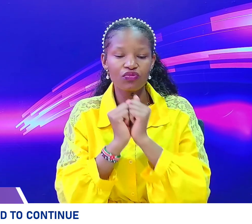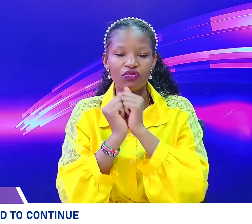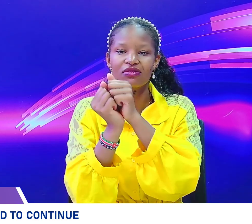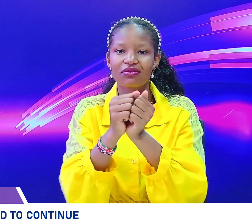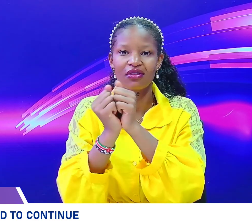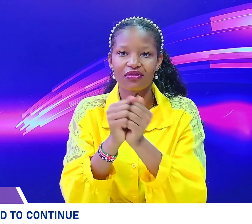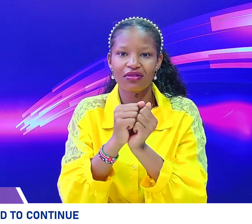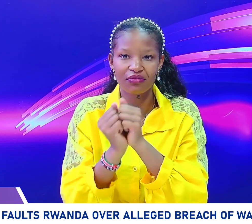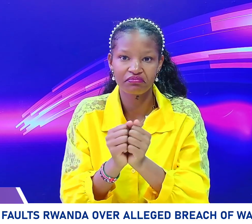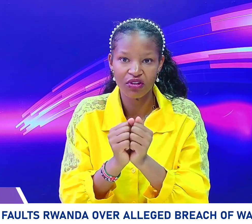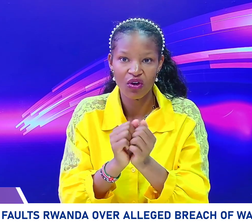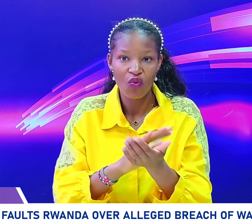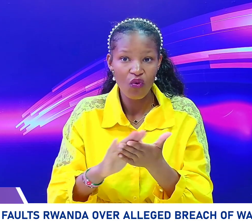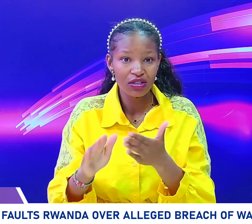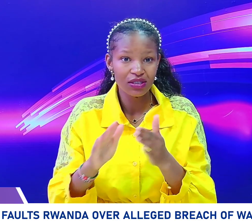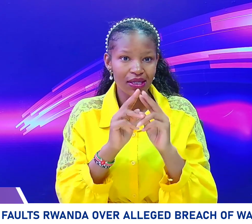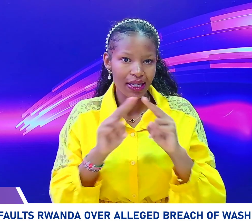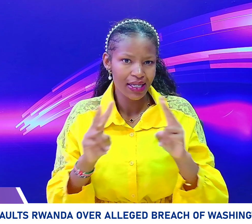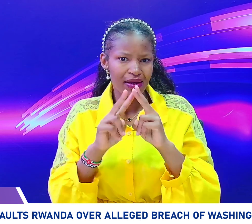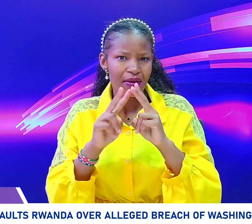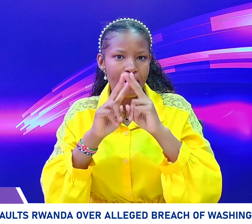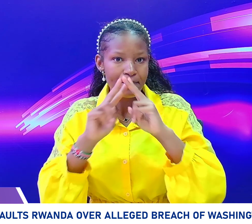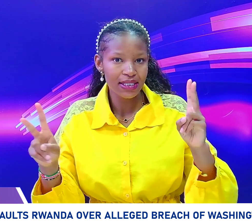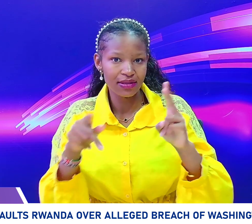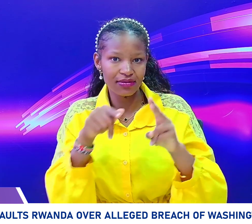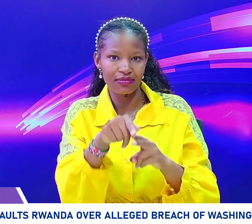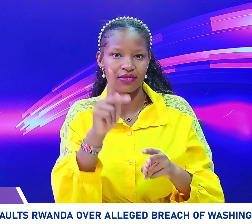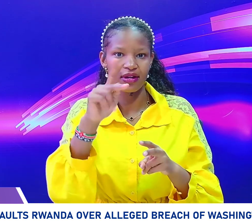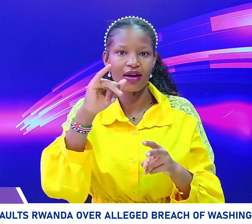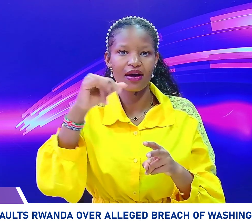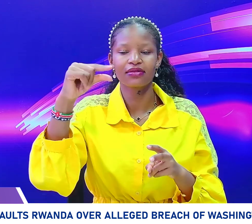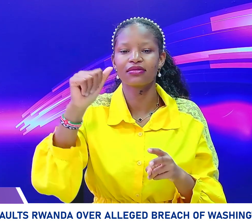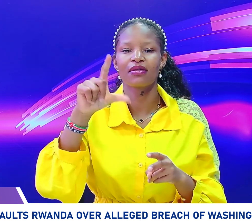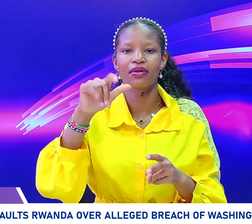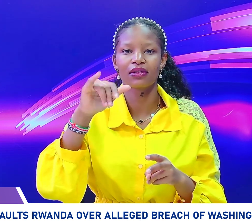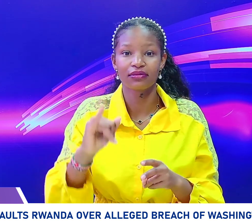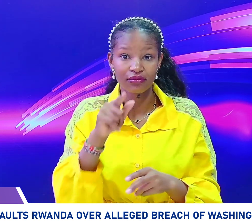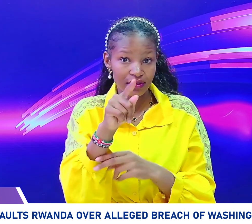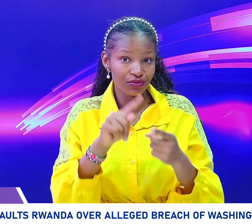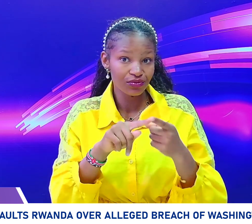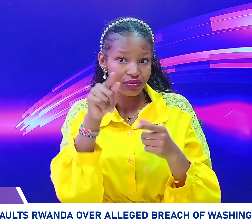the United States has accused Rwanda of failing to comply with the Washington Peace Accords,